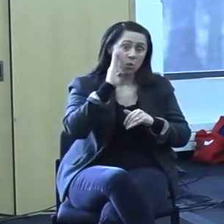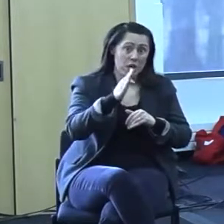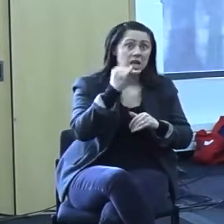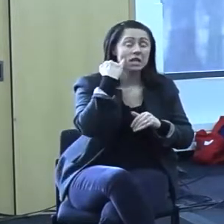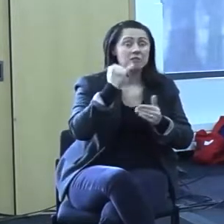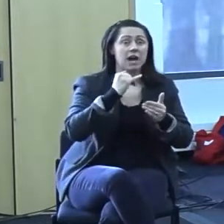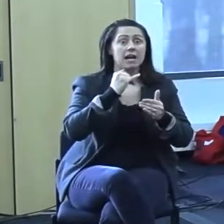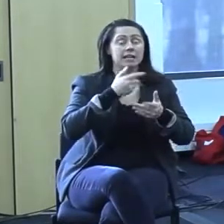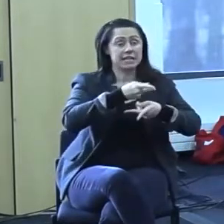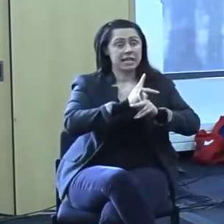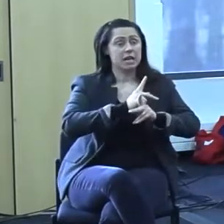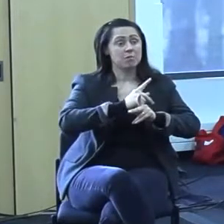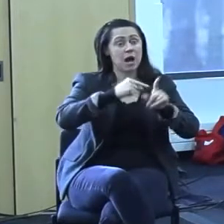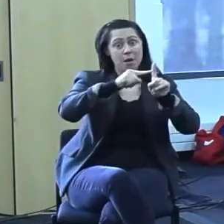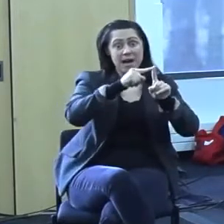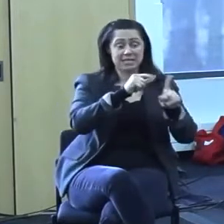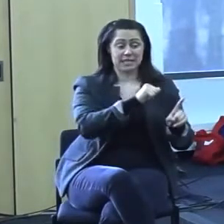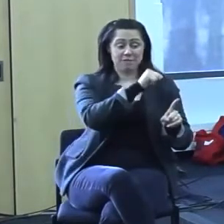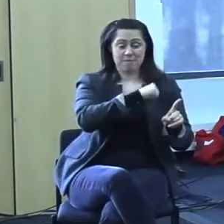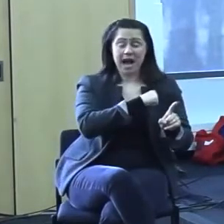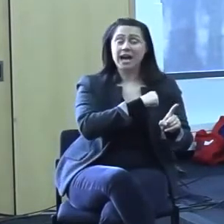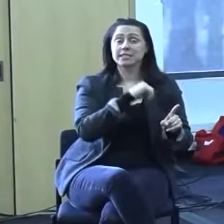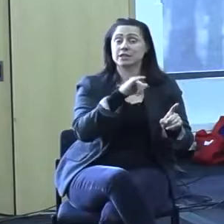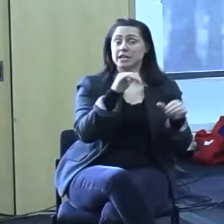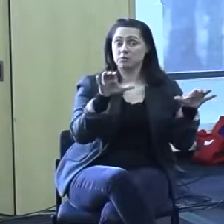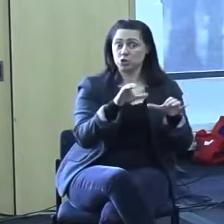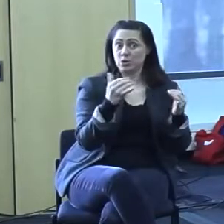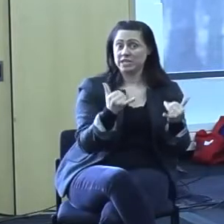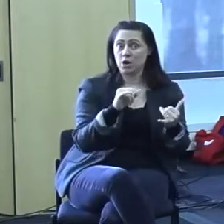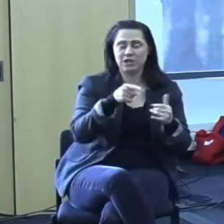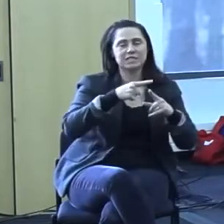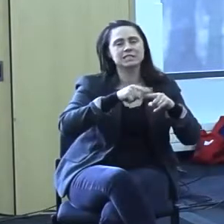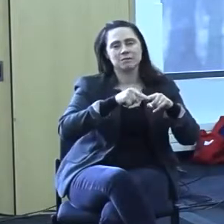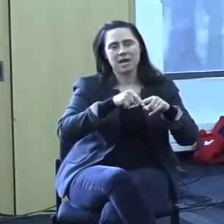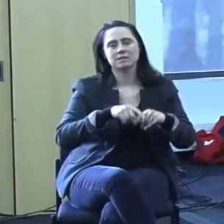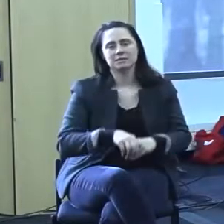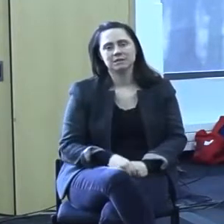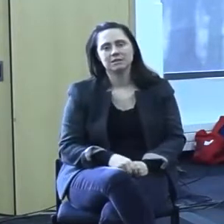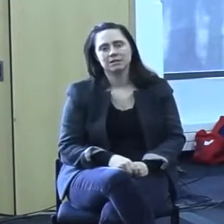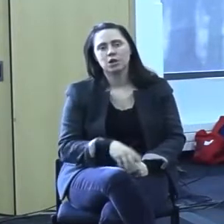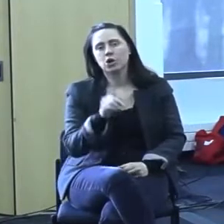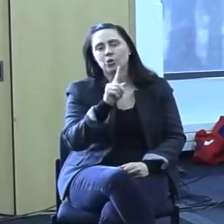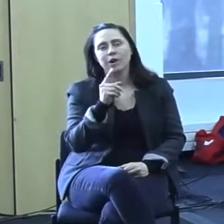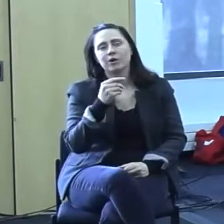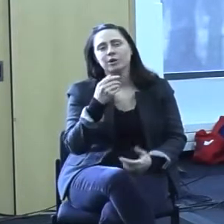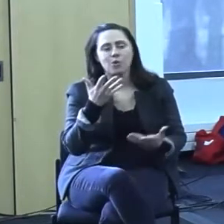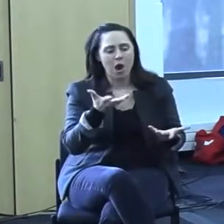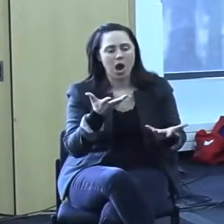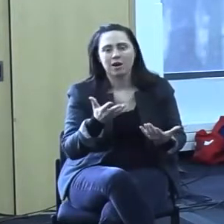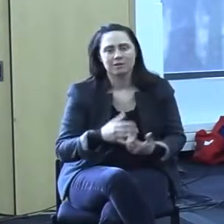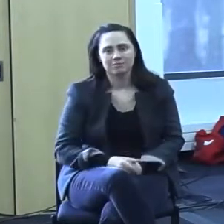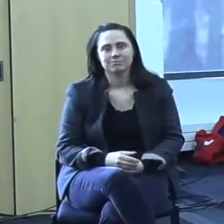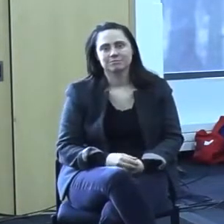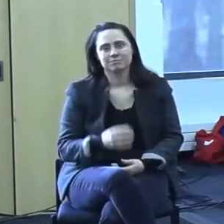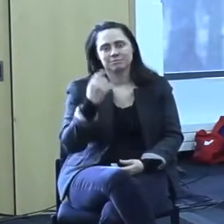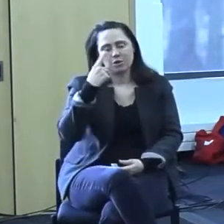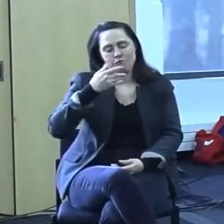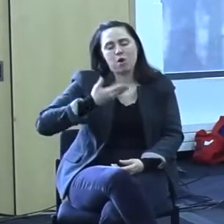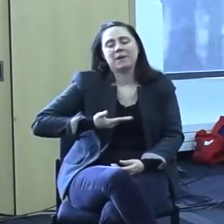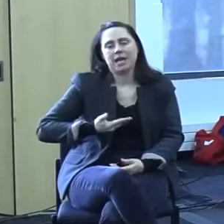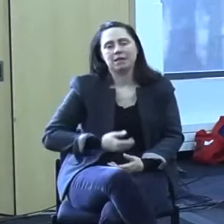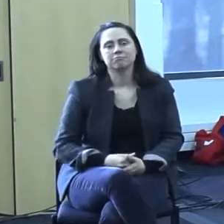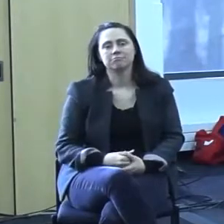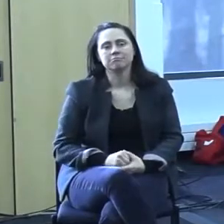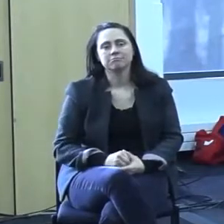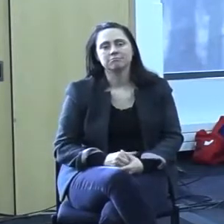mind, as I'm doing right now. So, it just depends where you are for me.